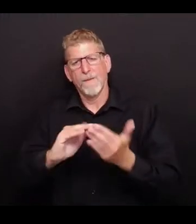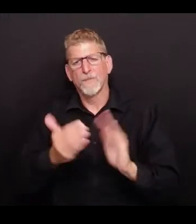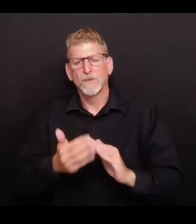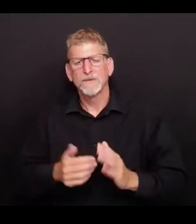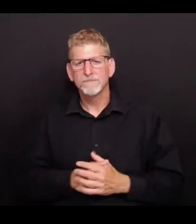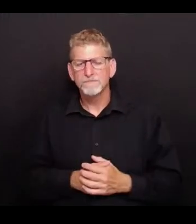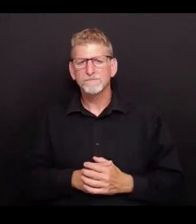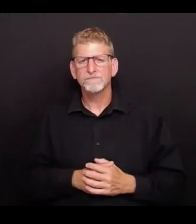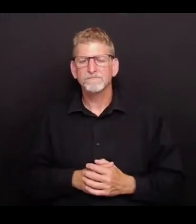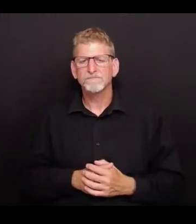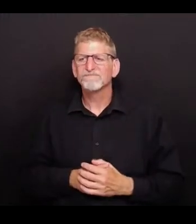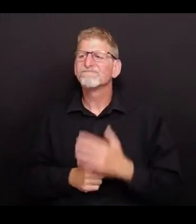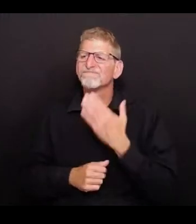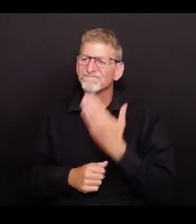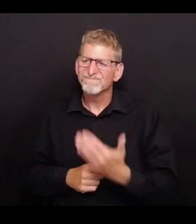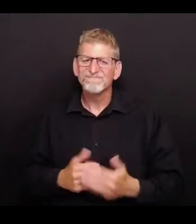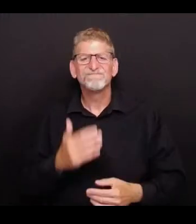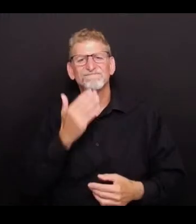Thank you.